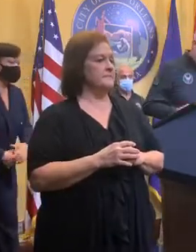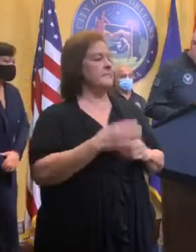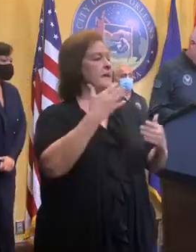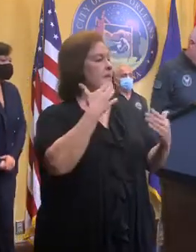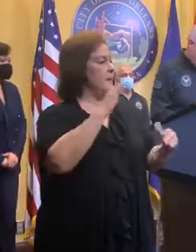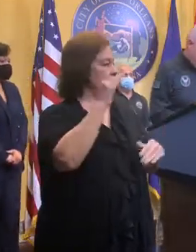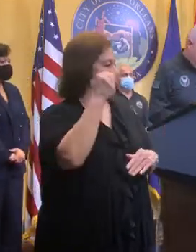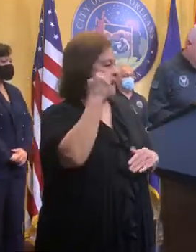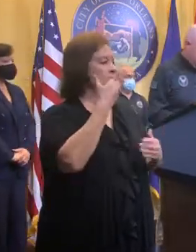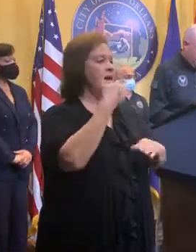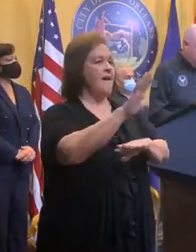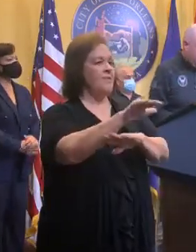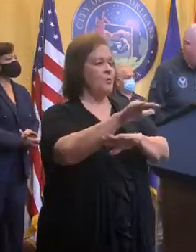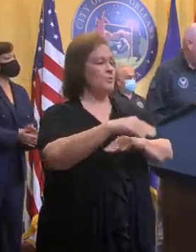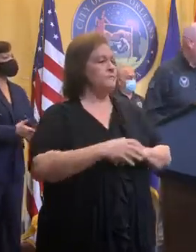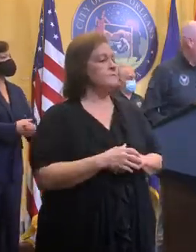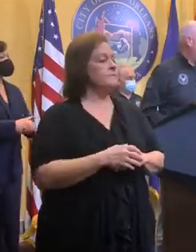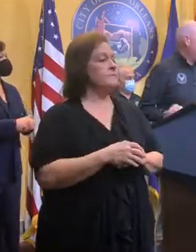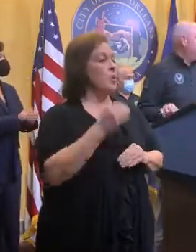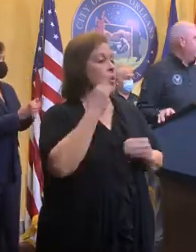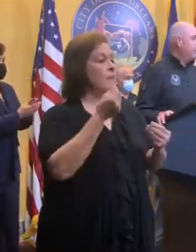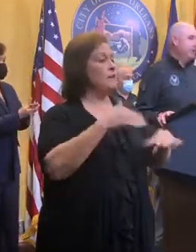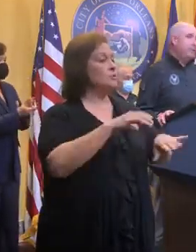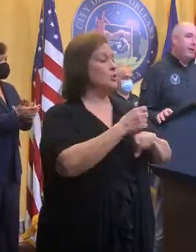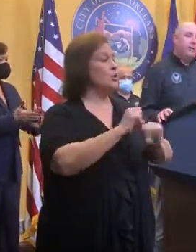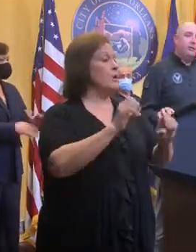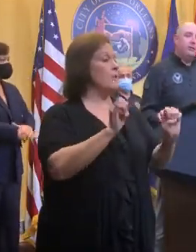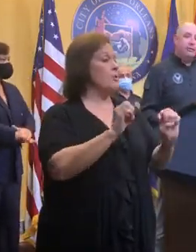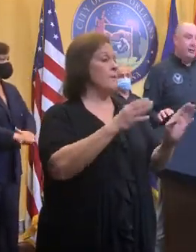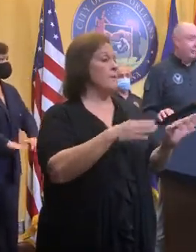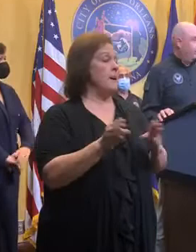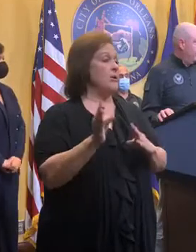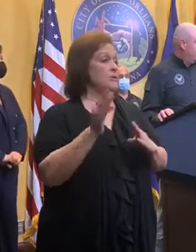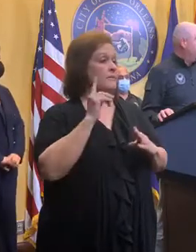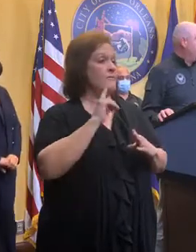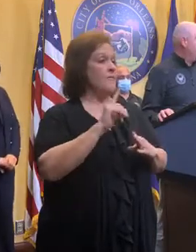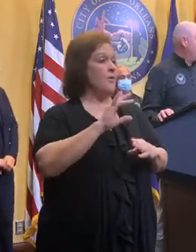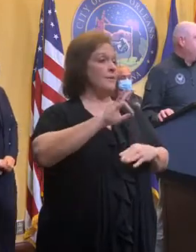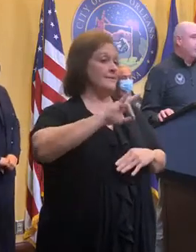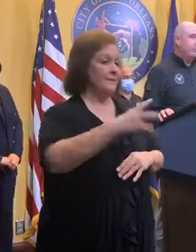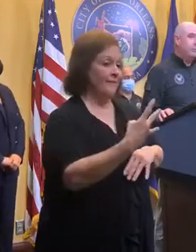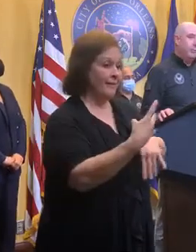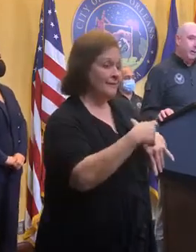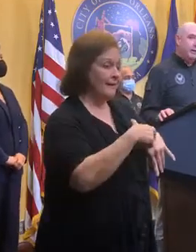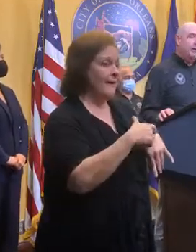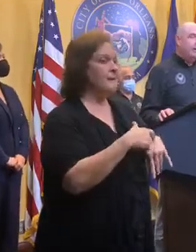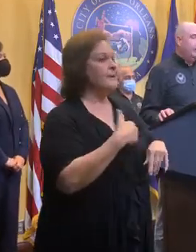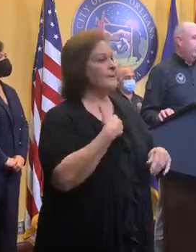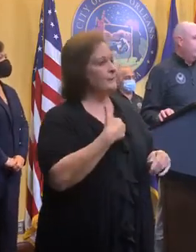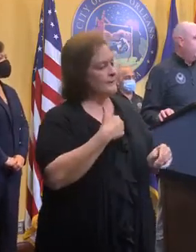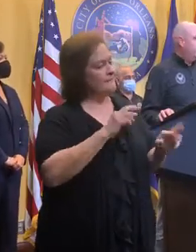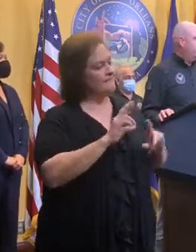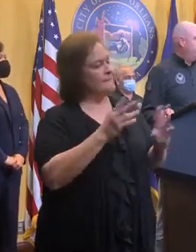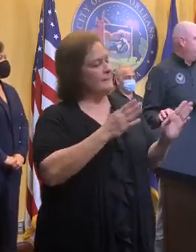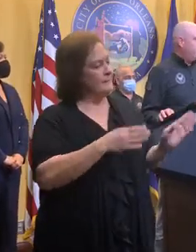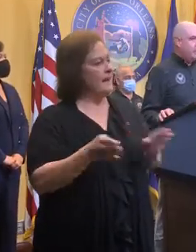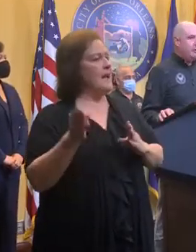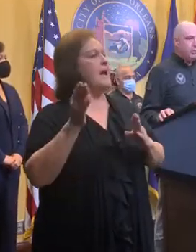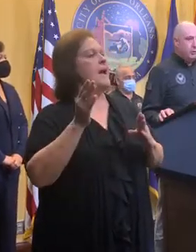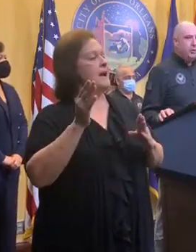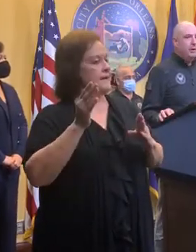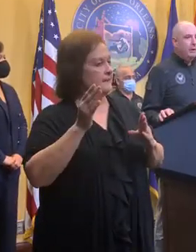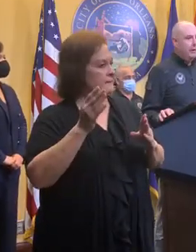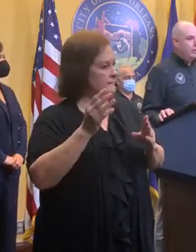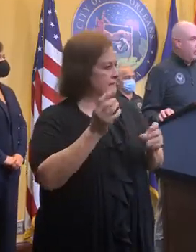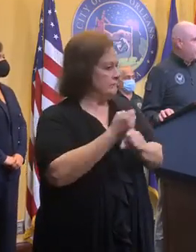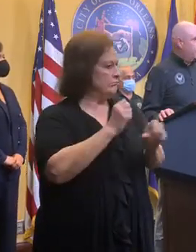Thank you, Madam Mayor. Good afternoon, everybody. Office of Homeland Security and Emergency Preparedness for the 7th time this season is prepared to respond